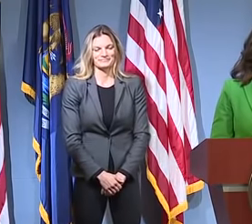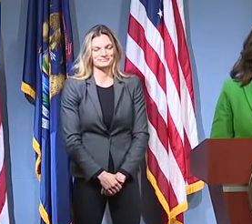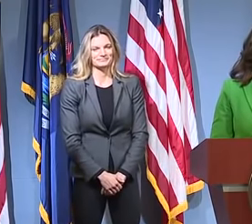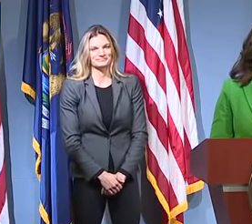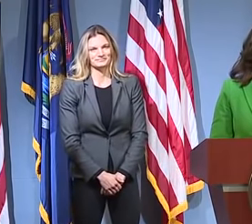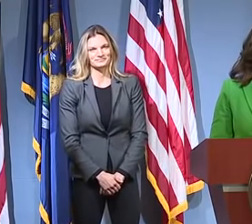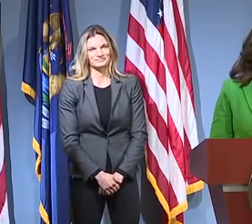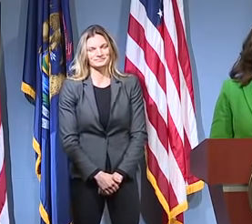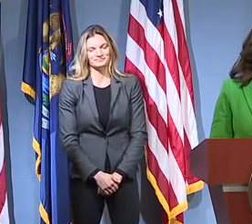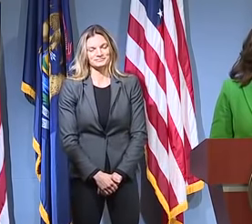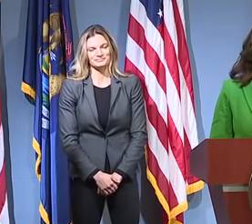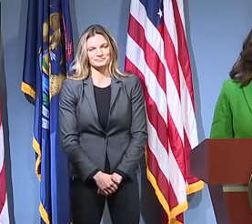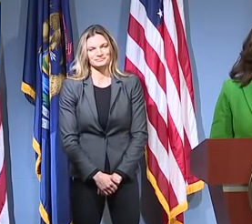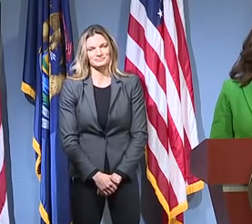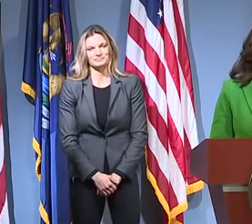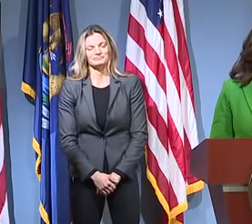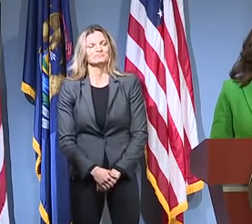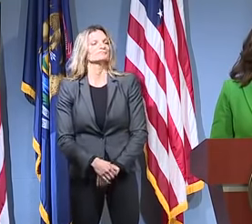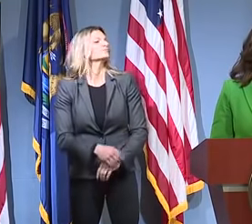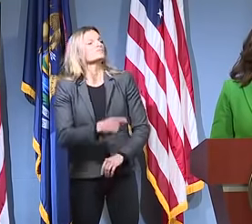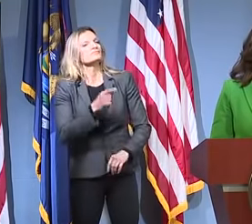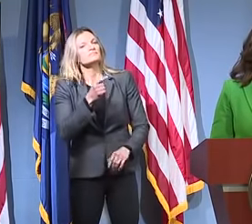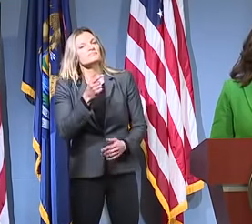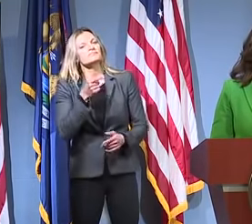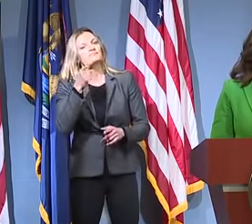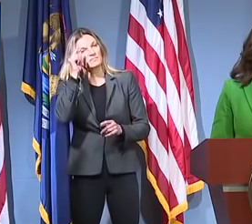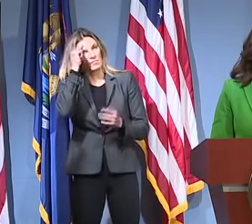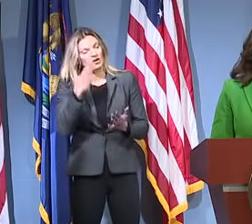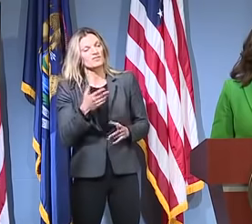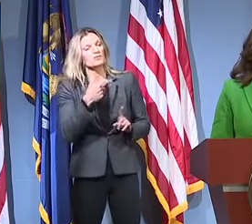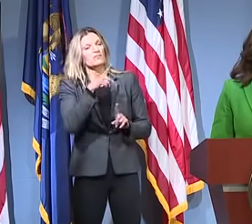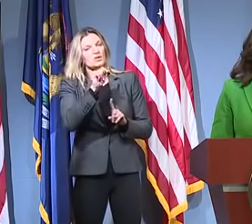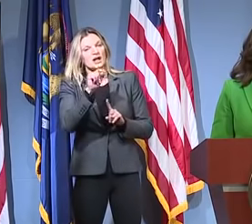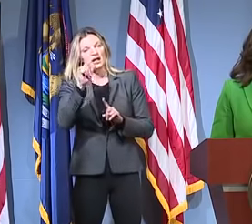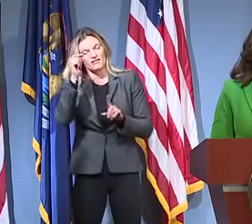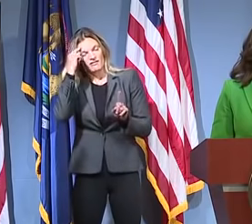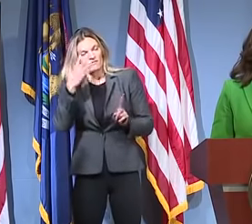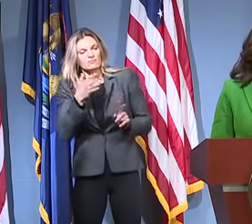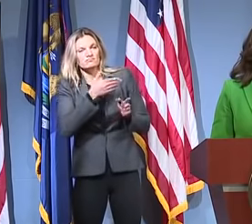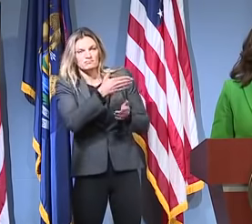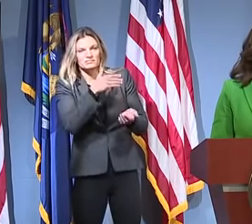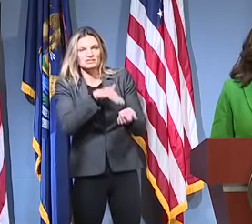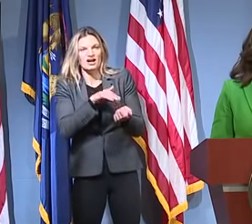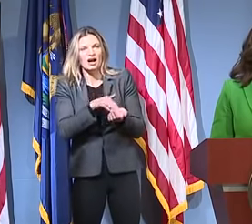Governor, you and the Lieutenant Governor and the doctor have all talked about the